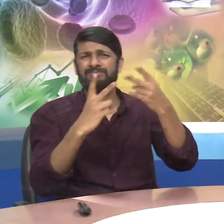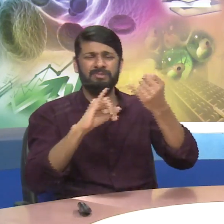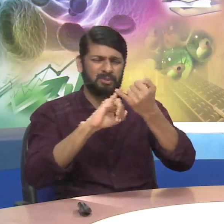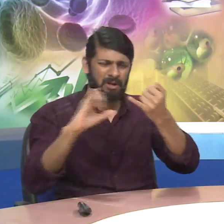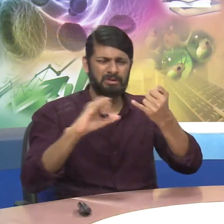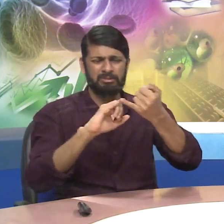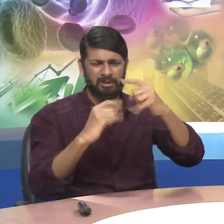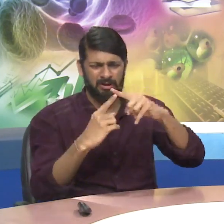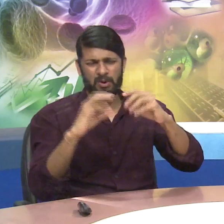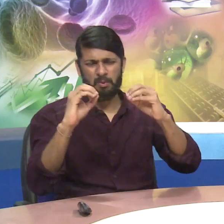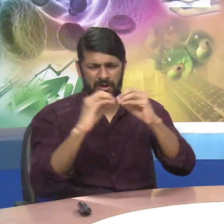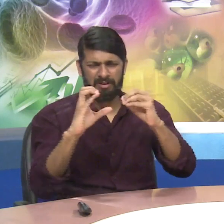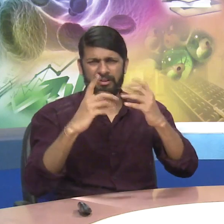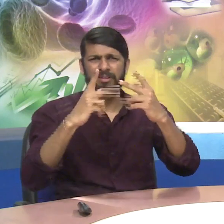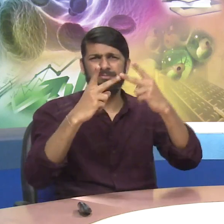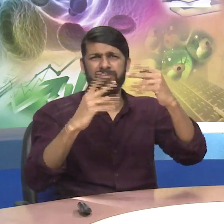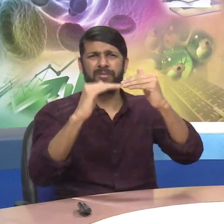in the preamble.